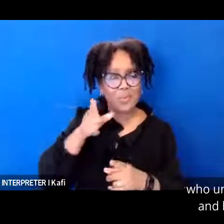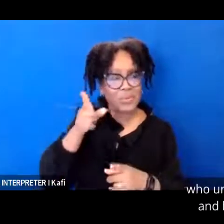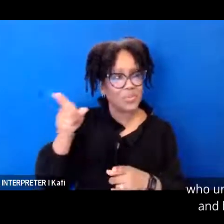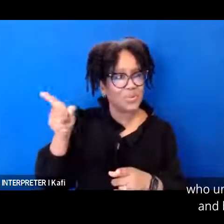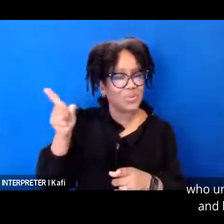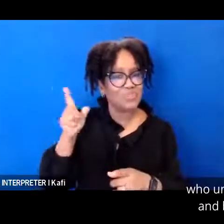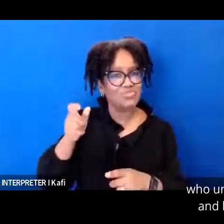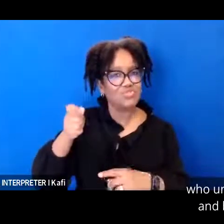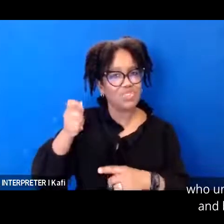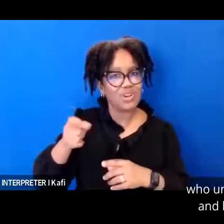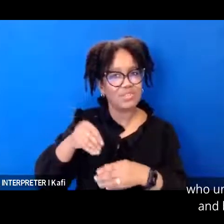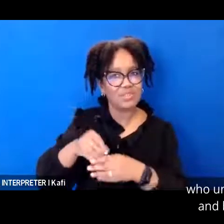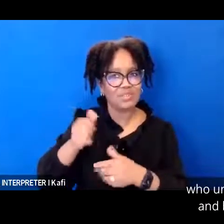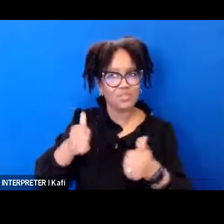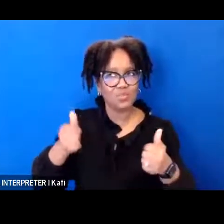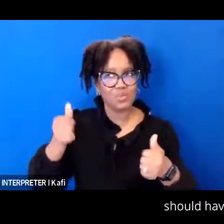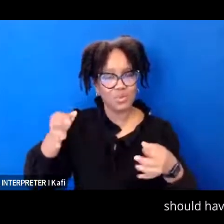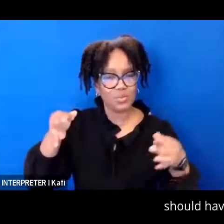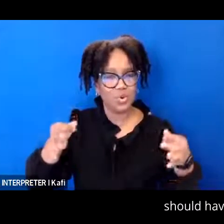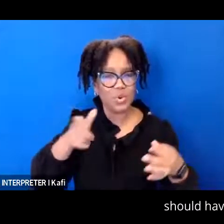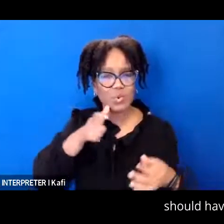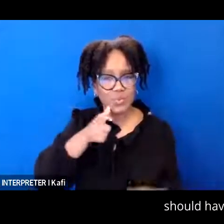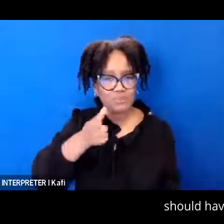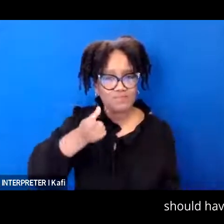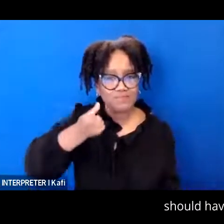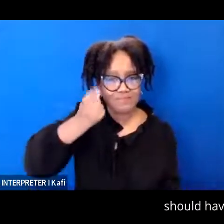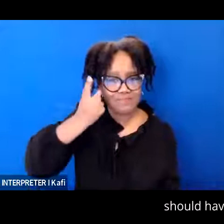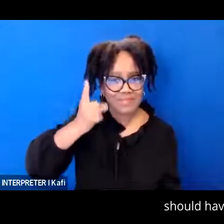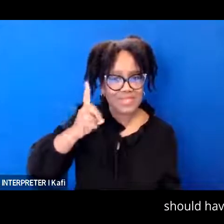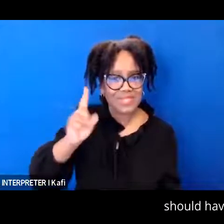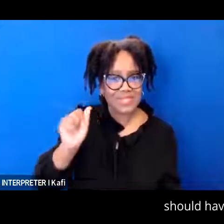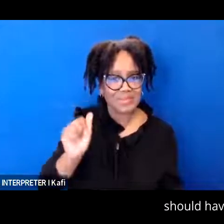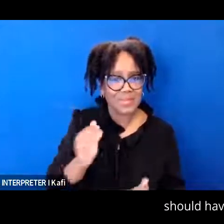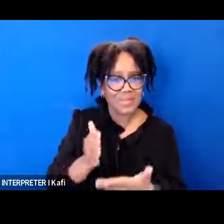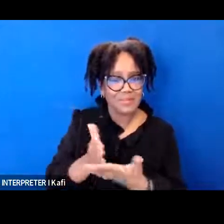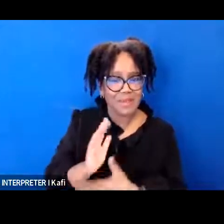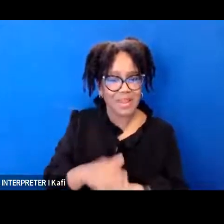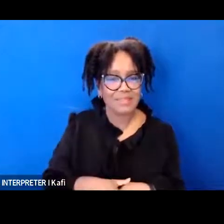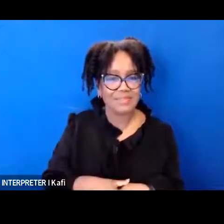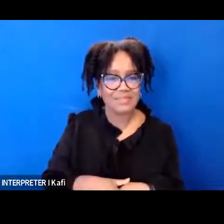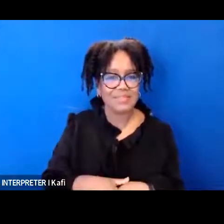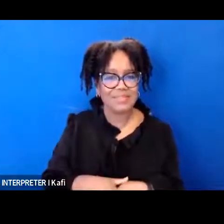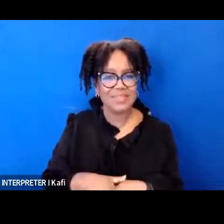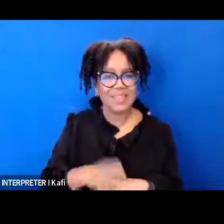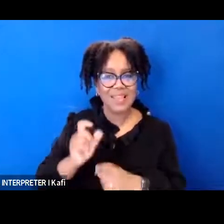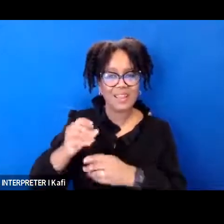and believe disabled people should have equal access under the law